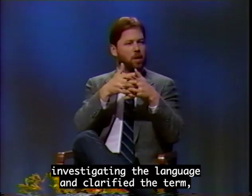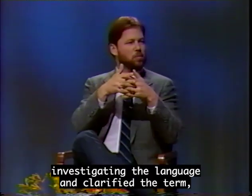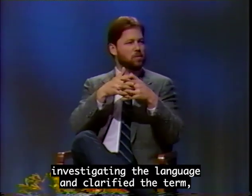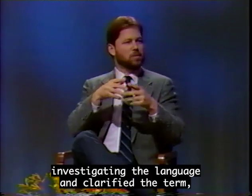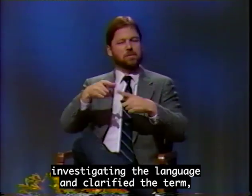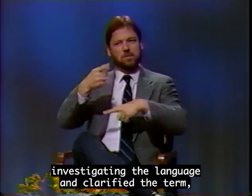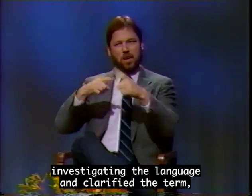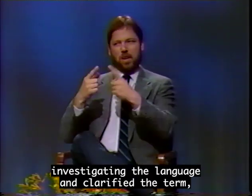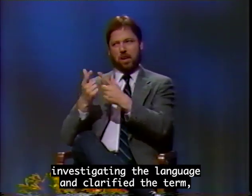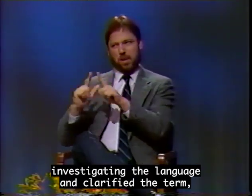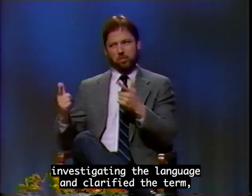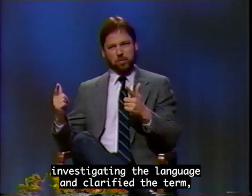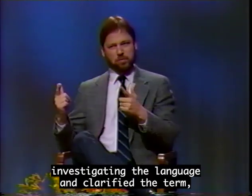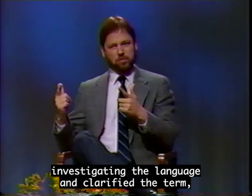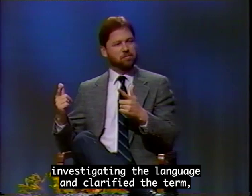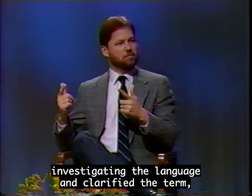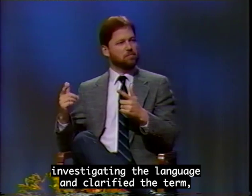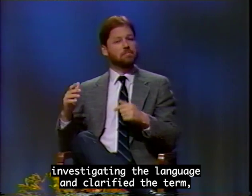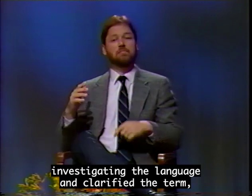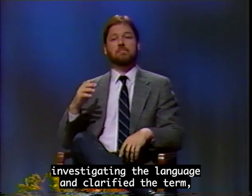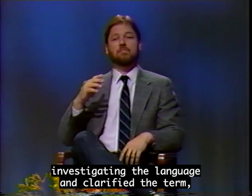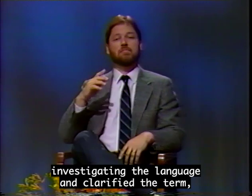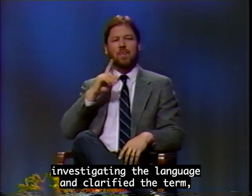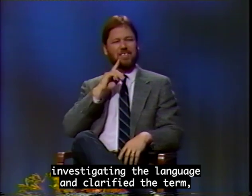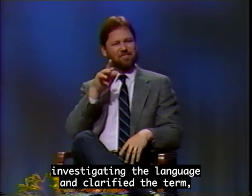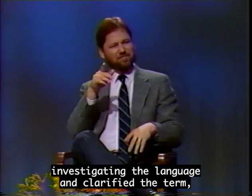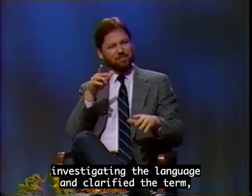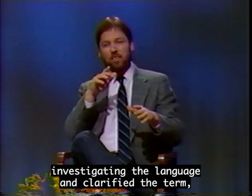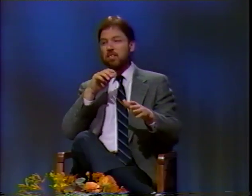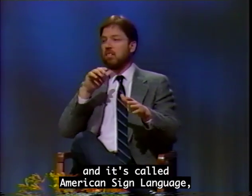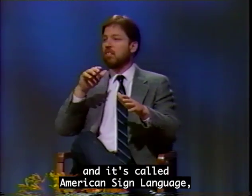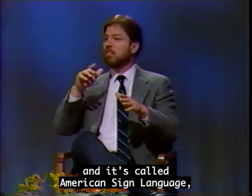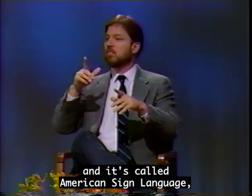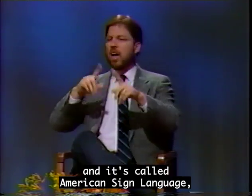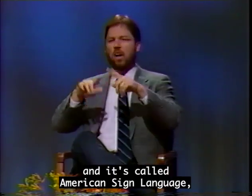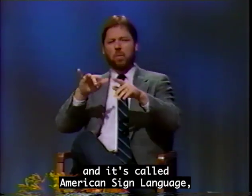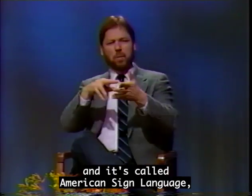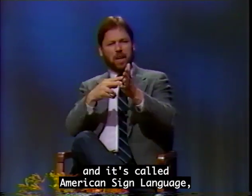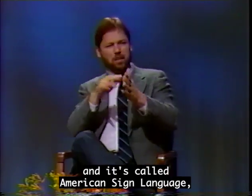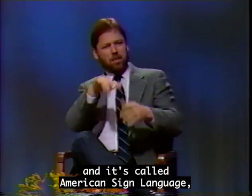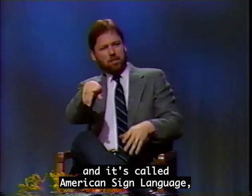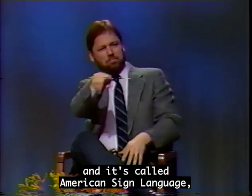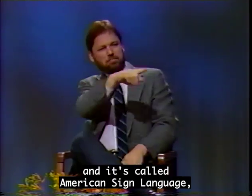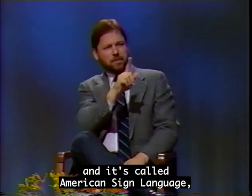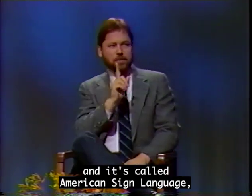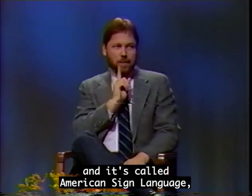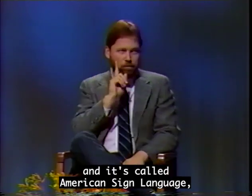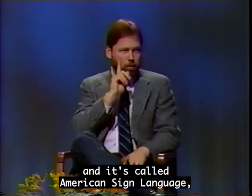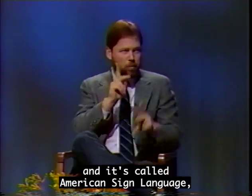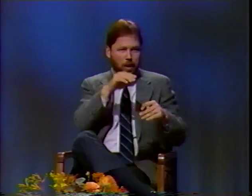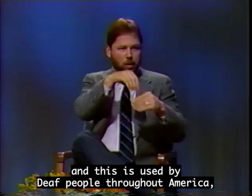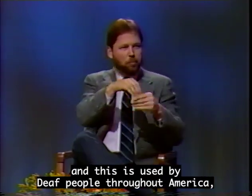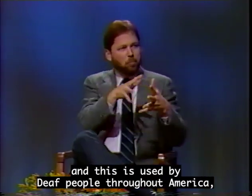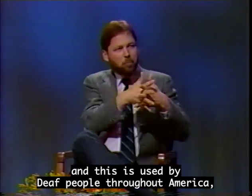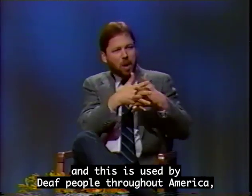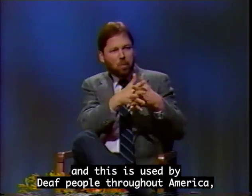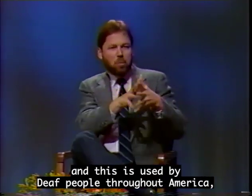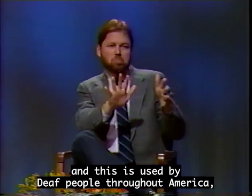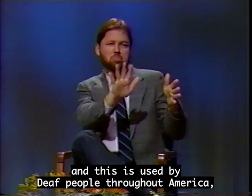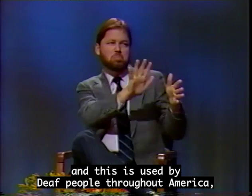started investigating the language and clarified the term, and it's called American Sign Language. And this